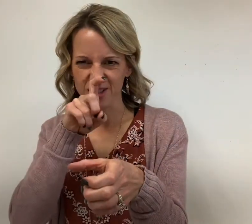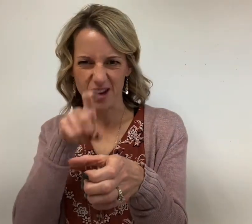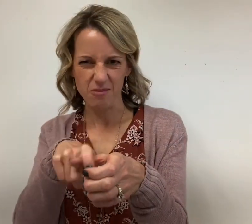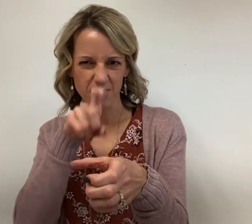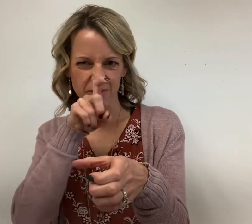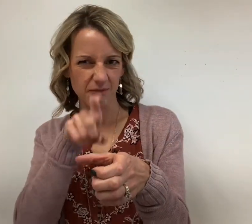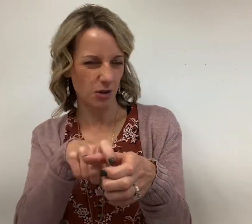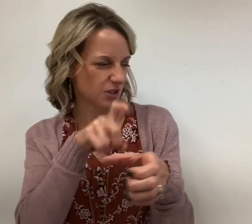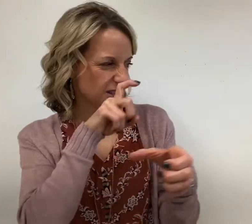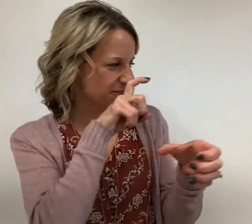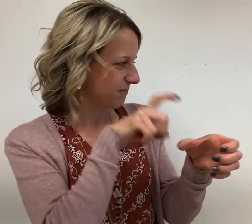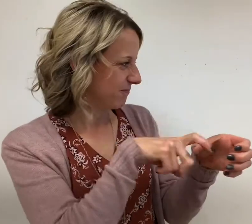time, nosy.